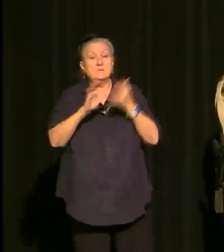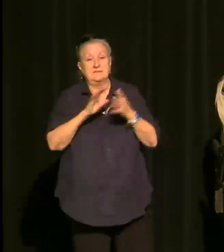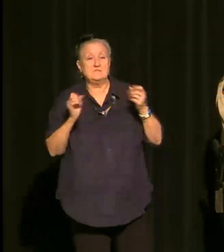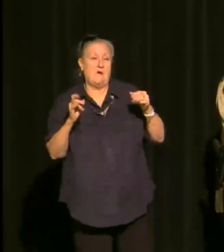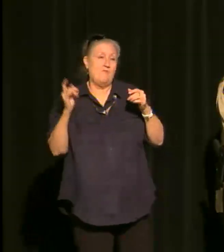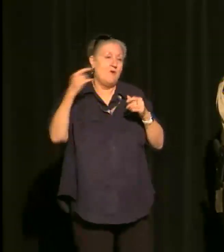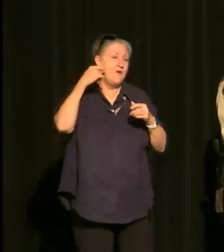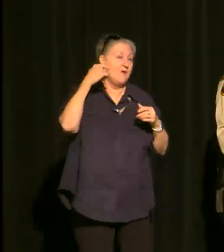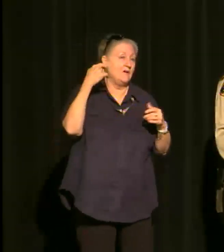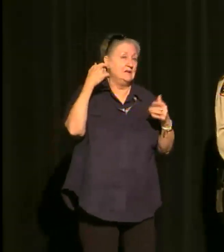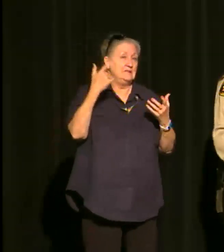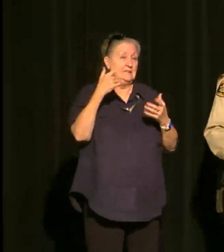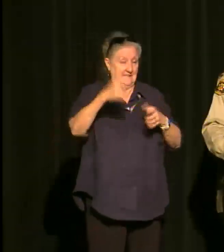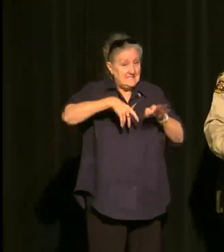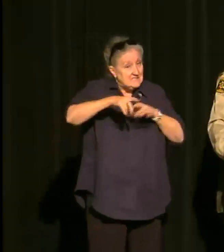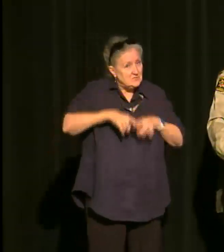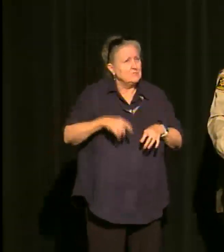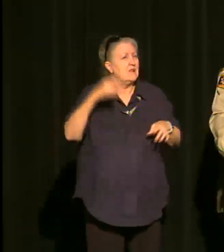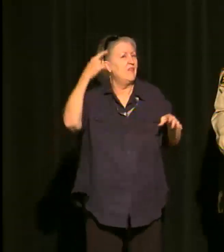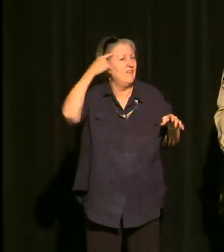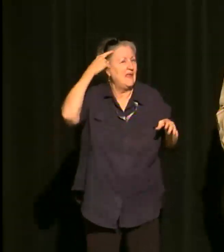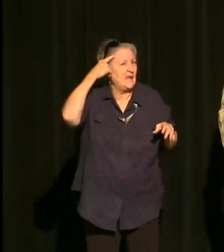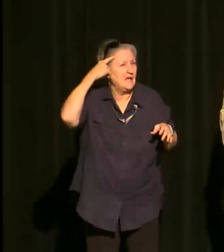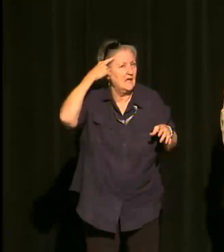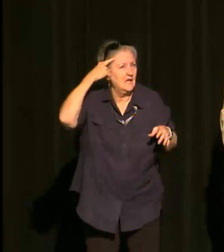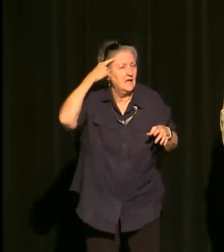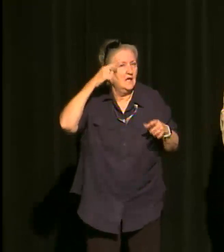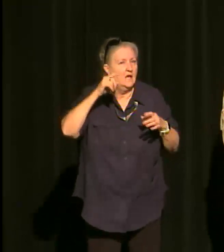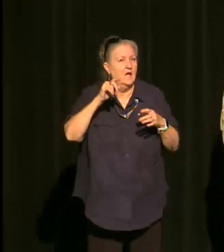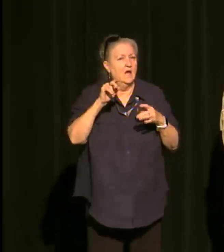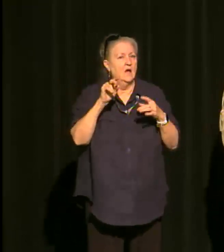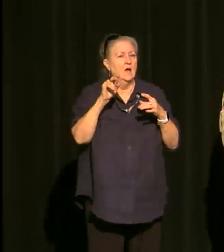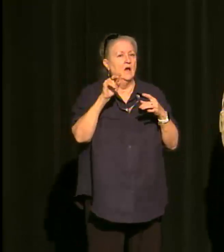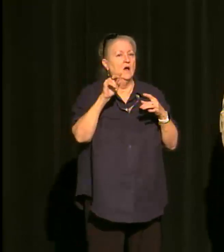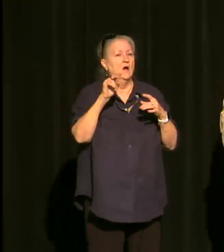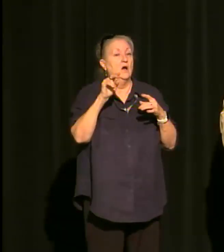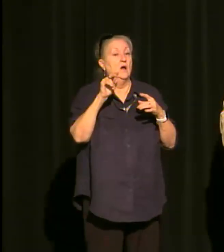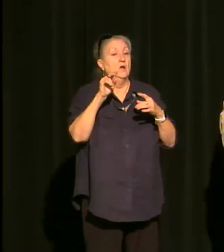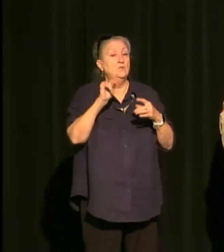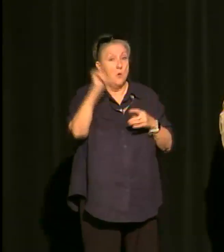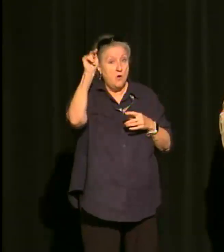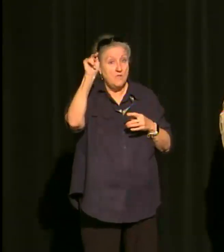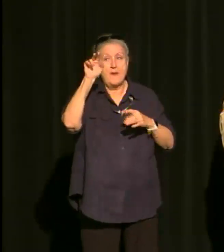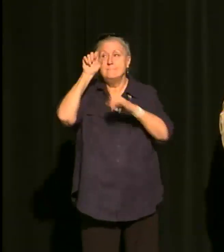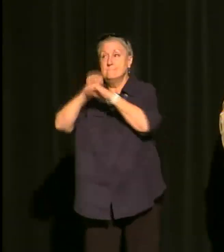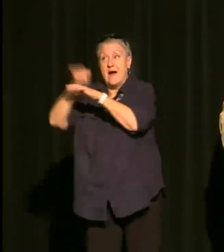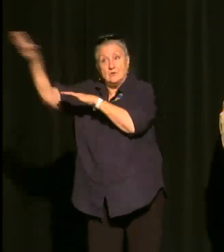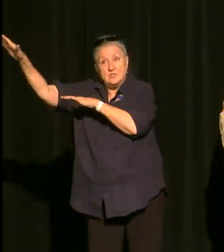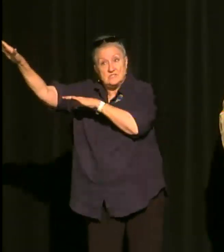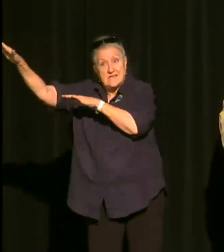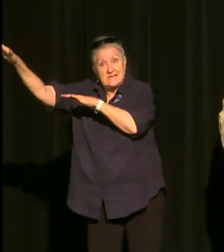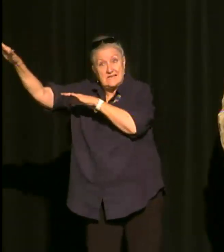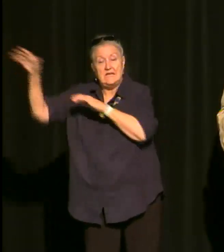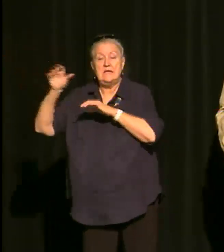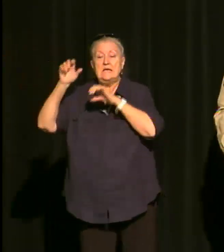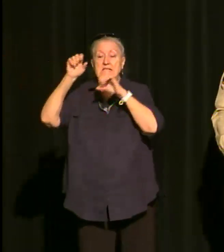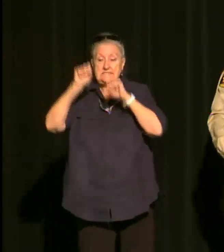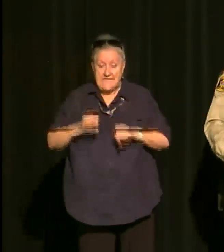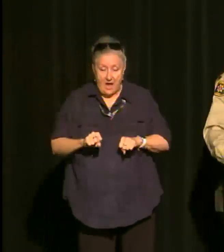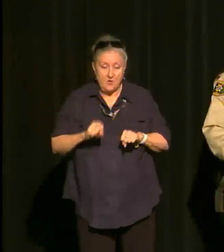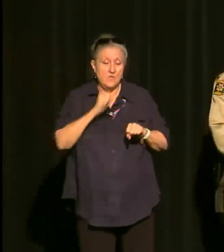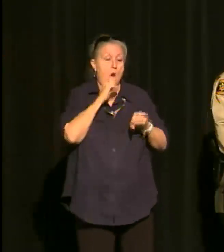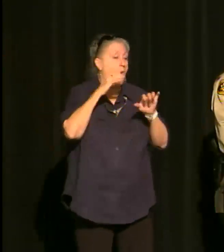the sake of this description, just think that north is the direction towards the mountains, south is the direction towards the